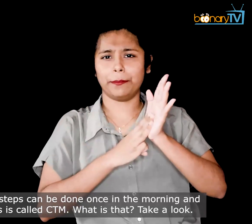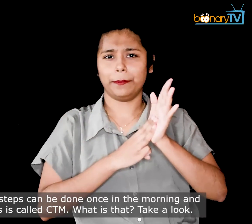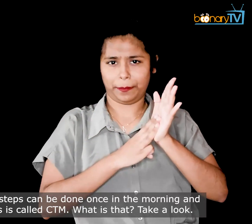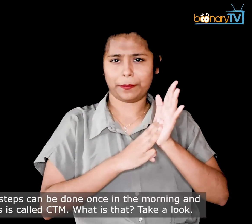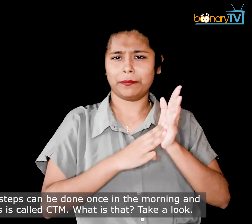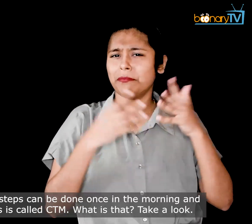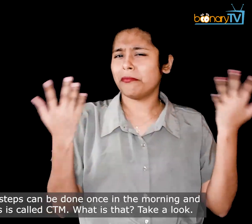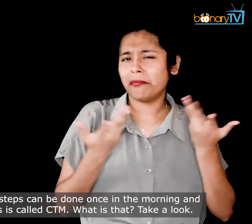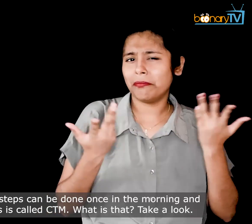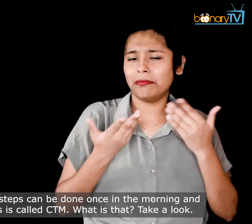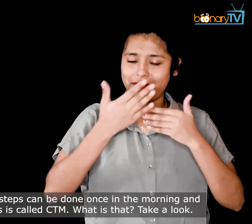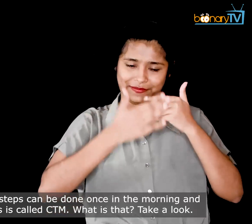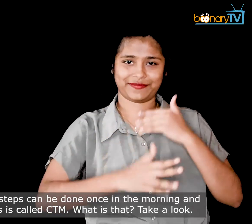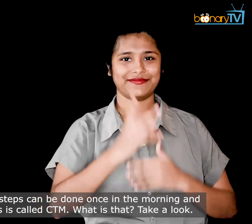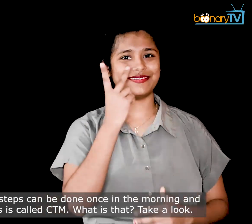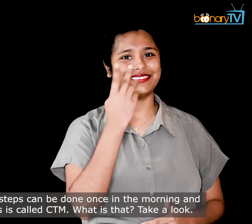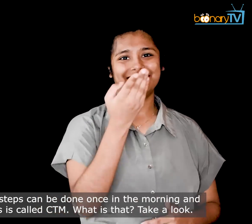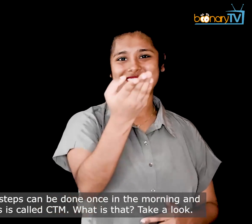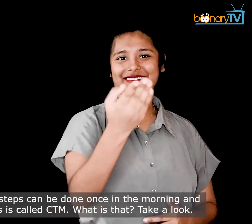What is that? Take a look.